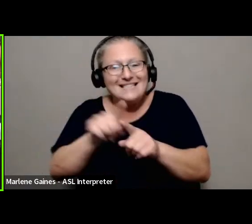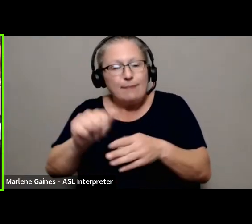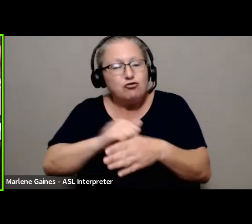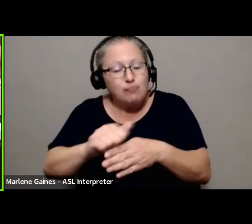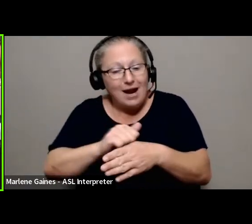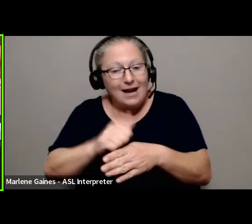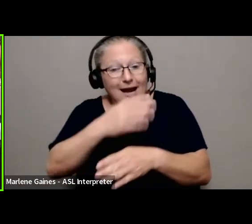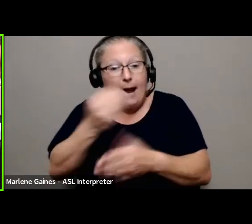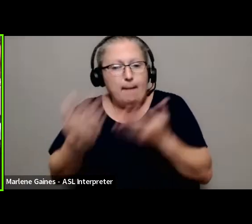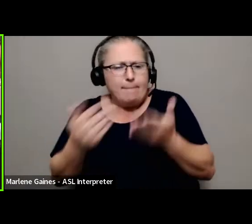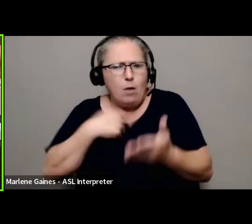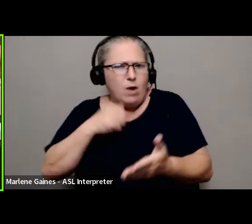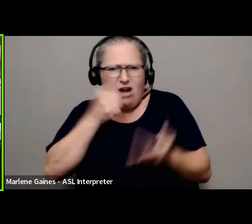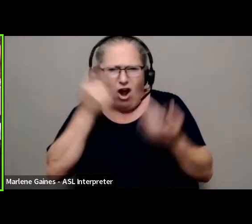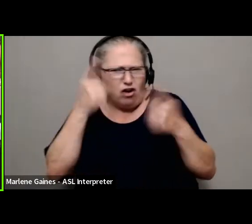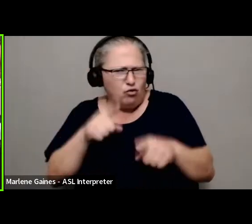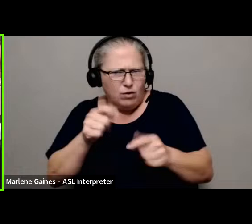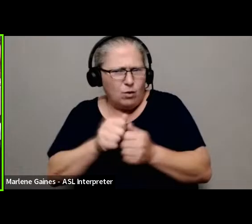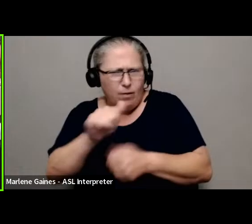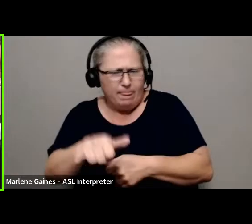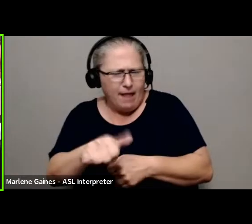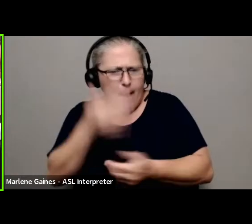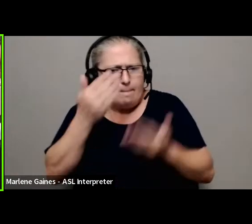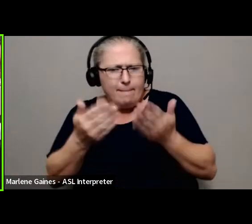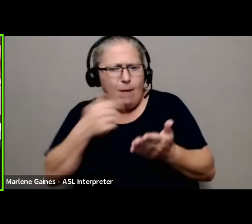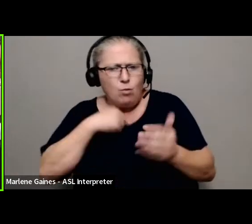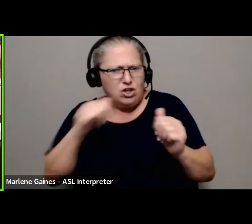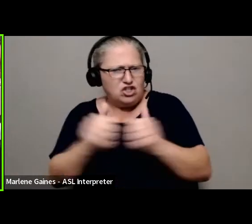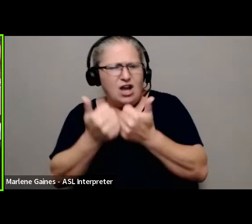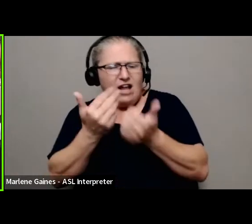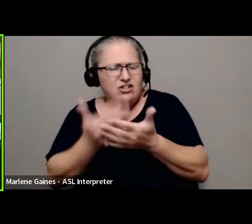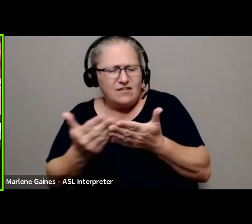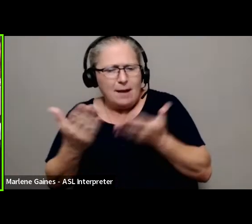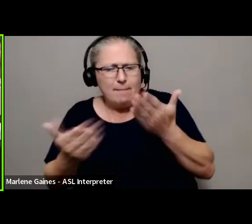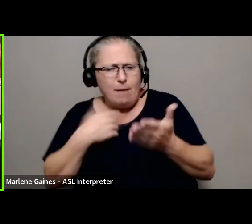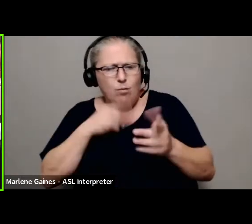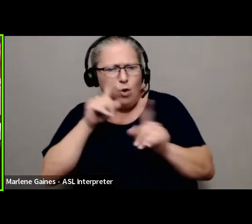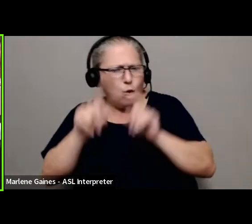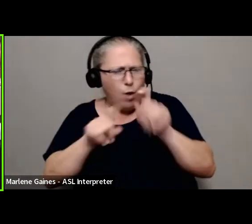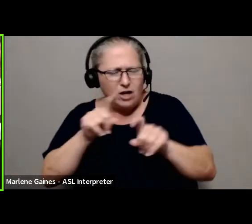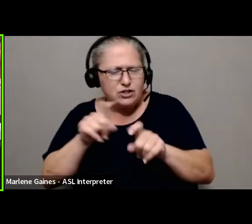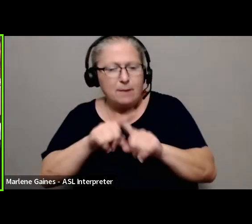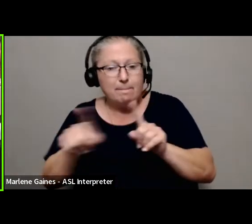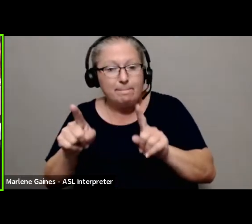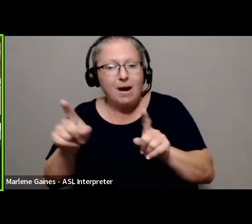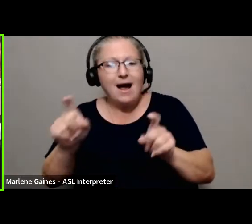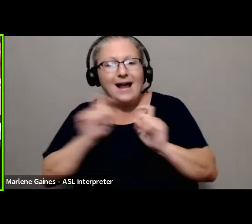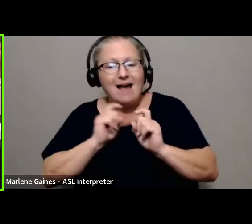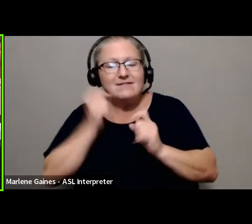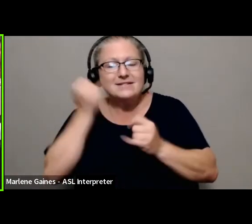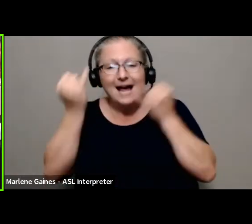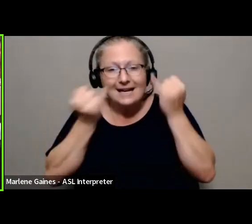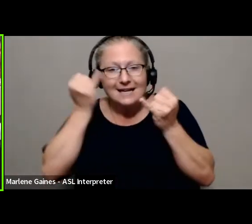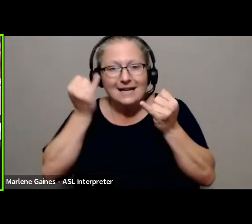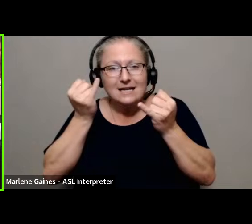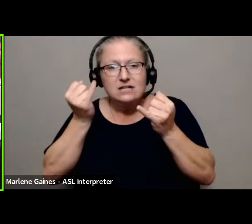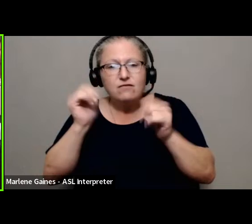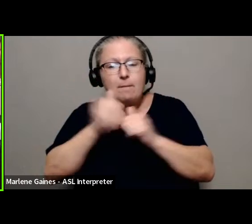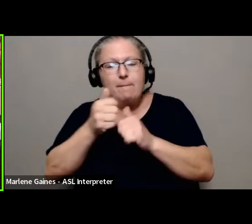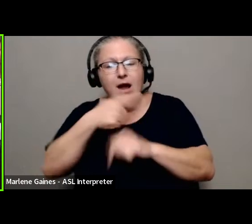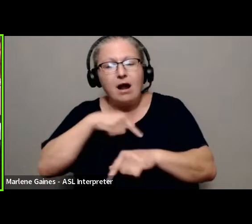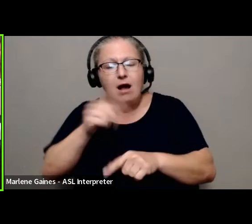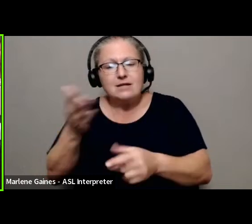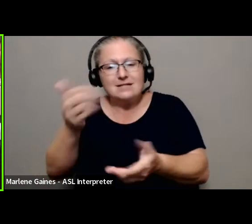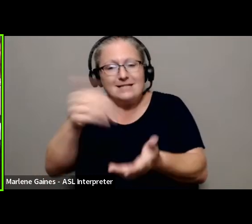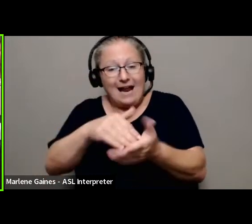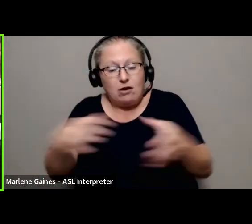training, and maybe we didn't agree with it. Maybe we challenged things, maybe we questioned things, but it gave us some ideas to center us and bring